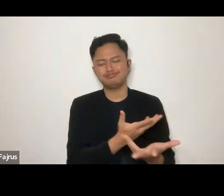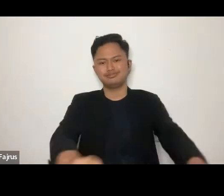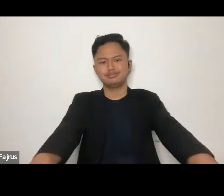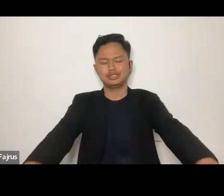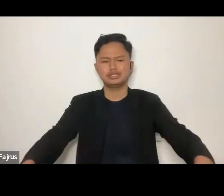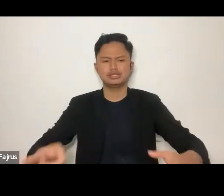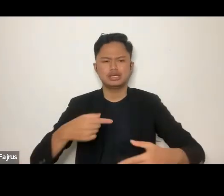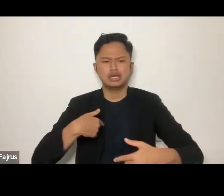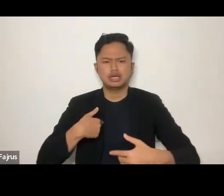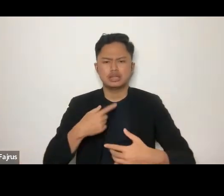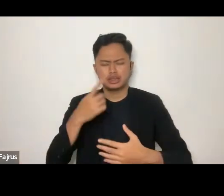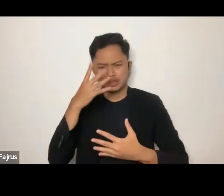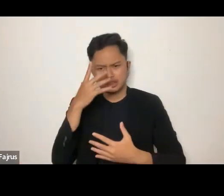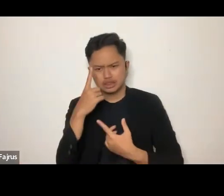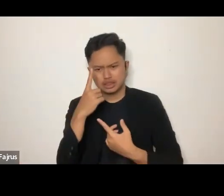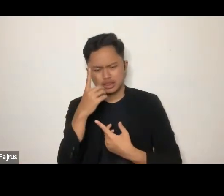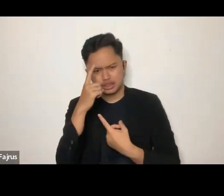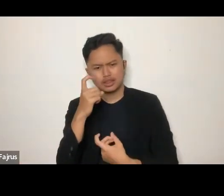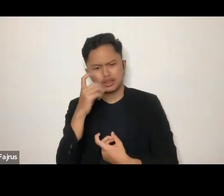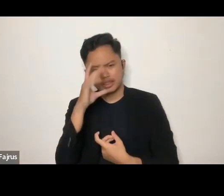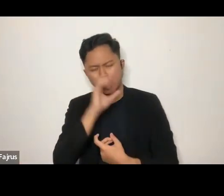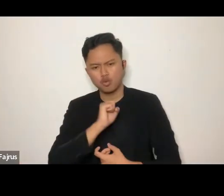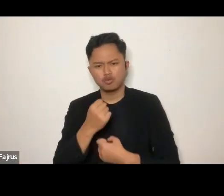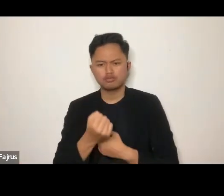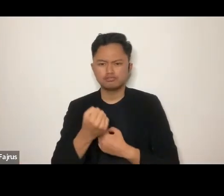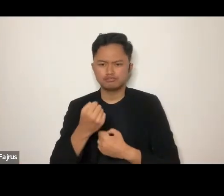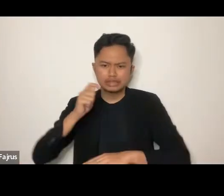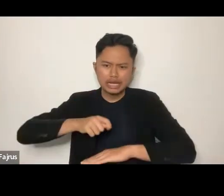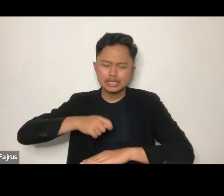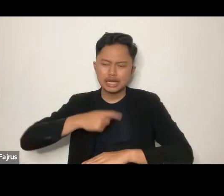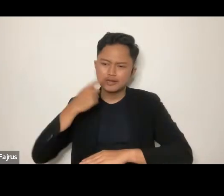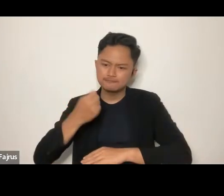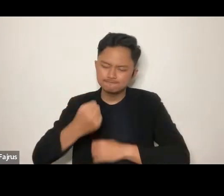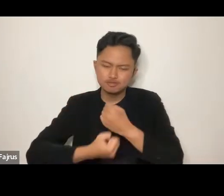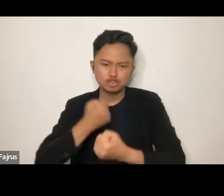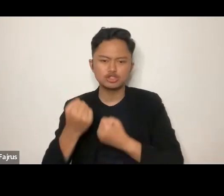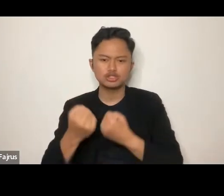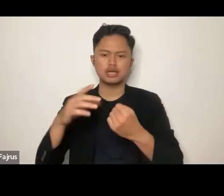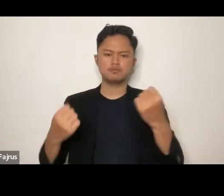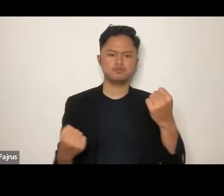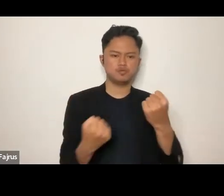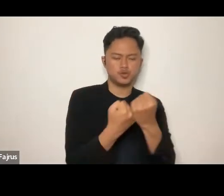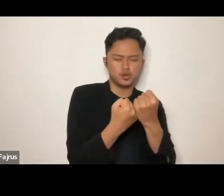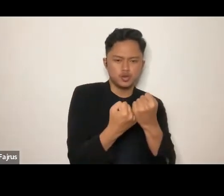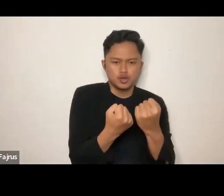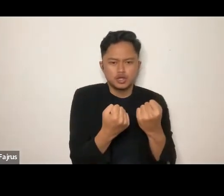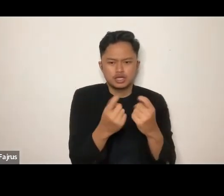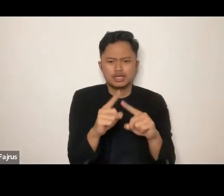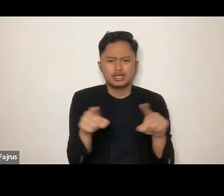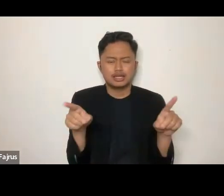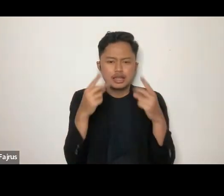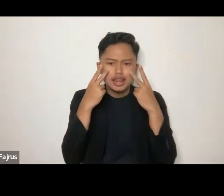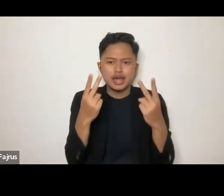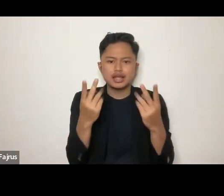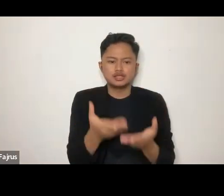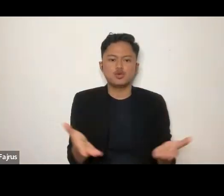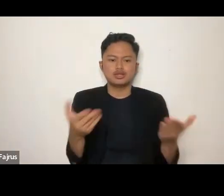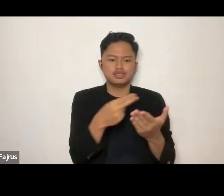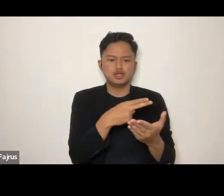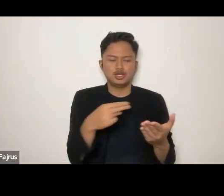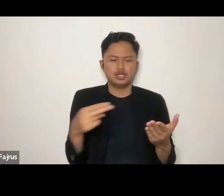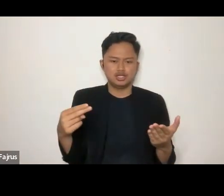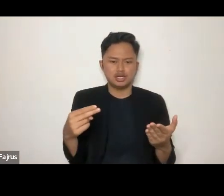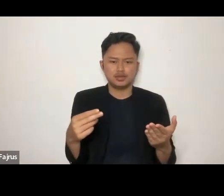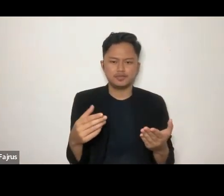are struggling to support them due to lack of resources and cases happening in other regions in Indonesia, to